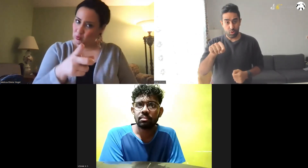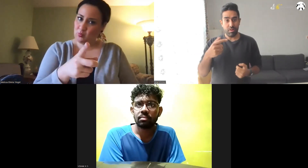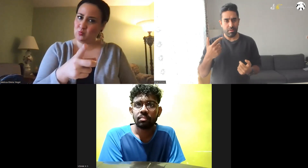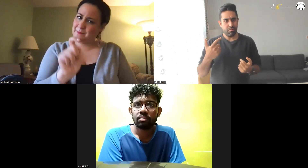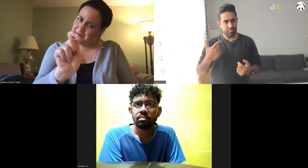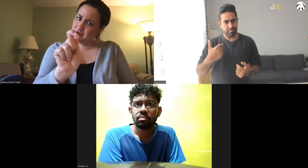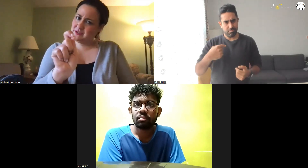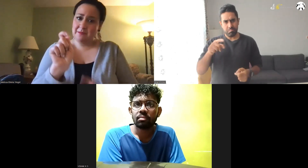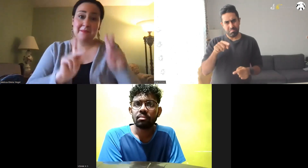So,